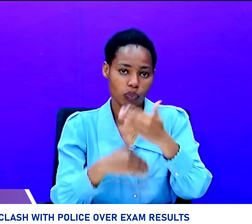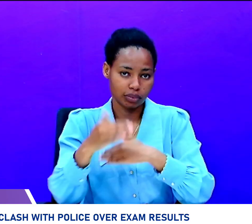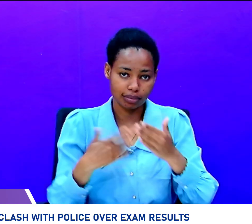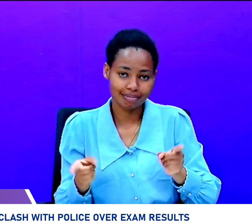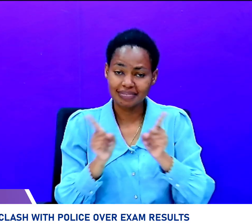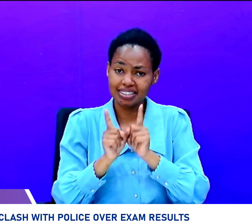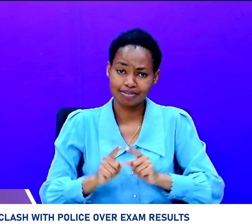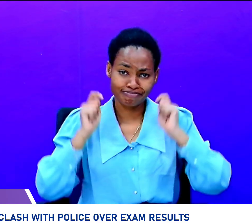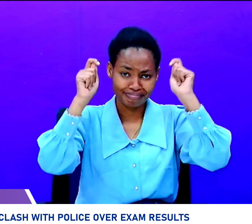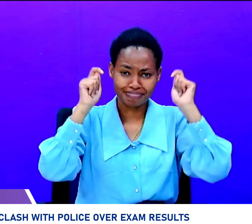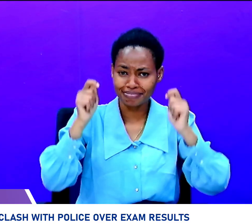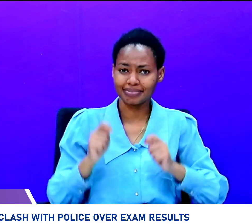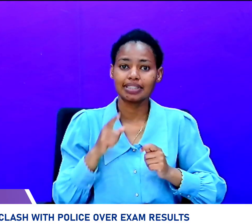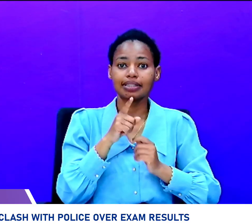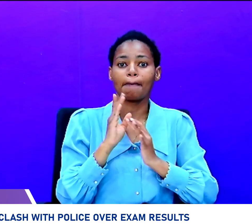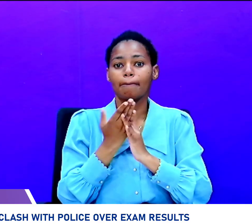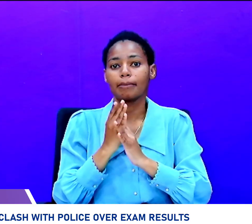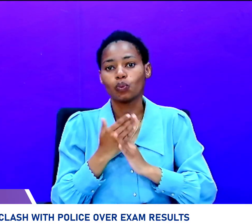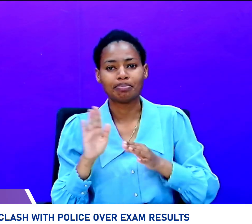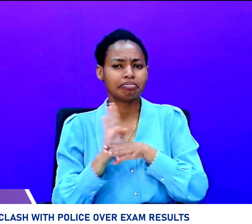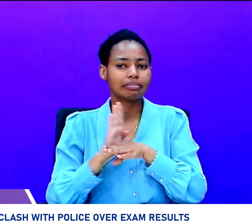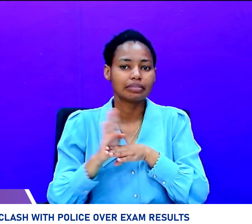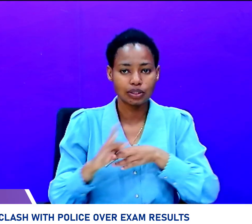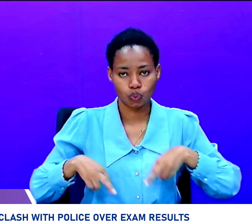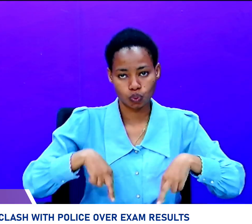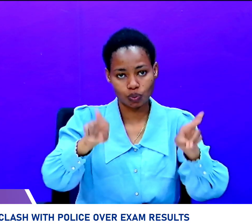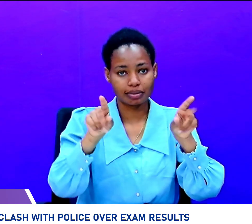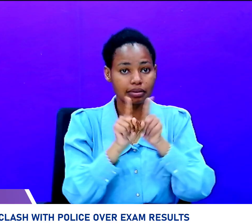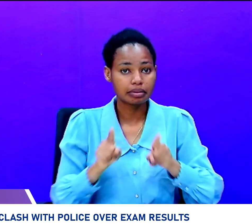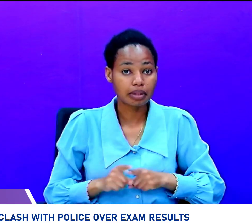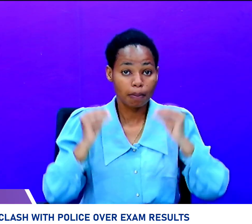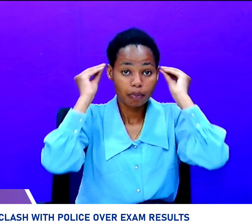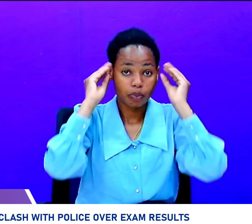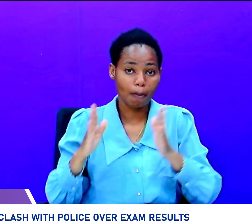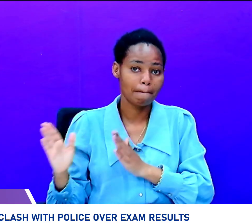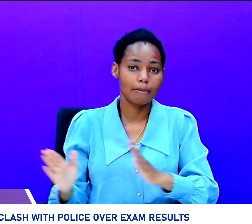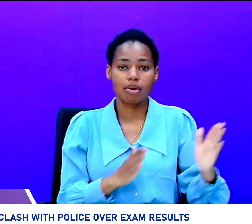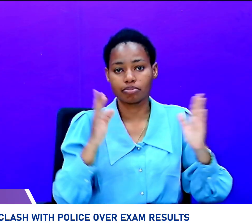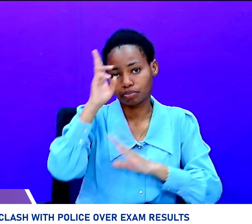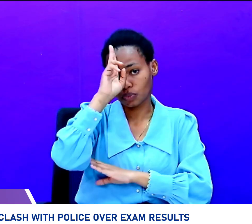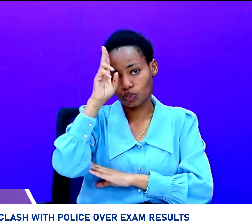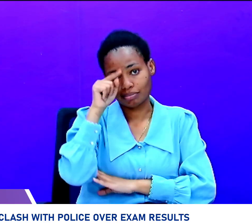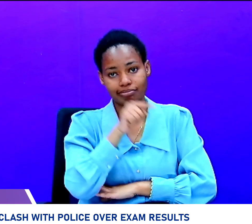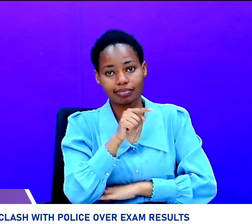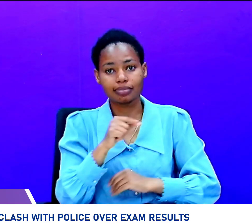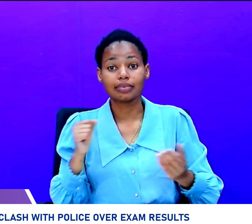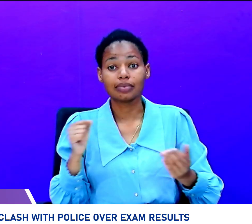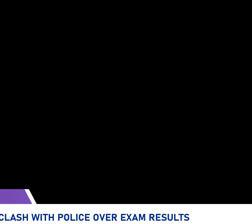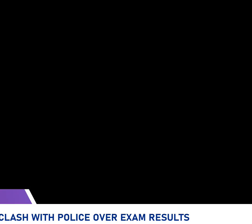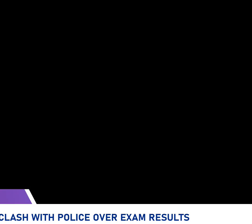claiming delays had disrupted their academic progression. The protests brought traffic along the busy road to a standstill as